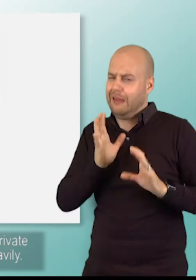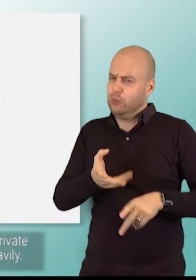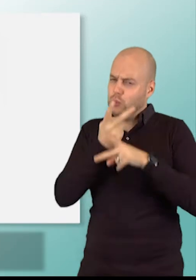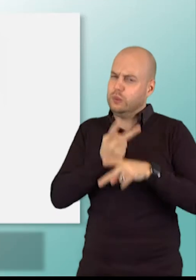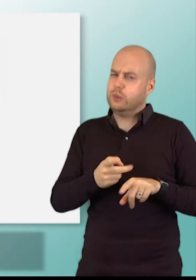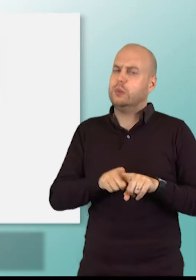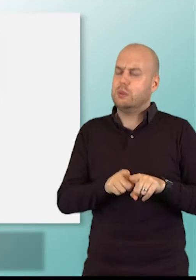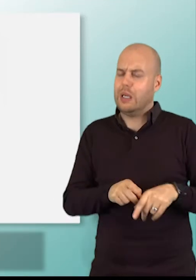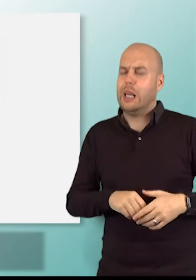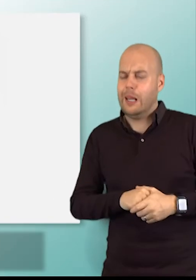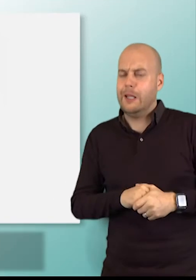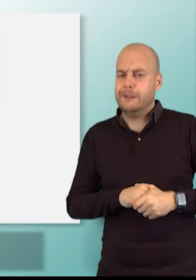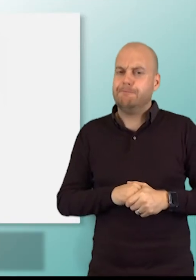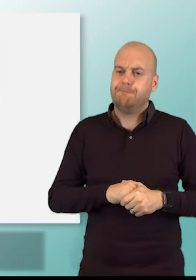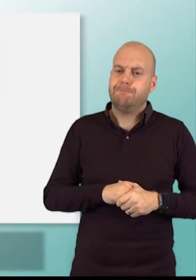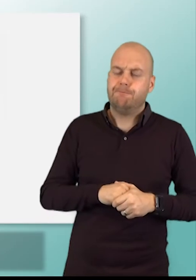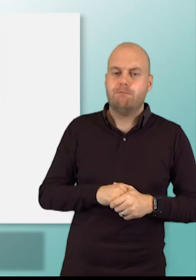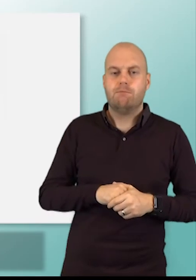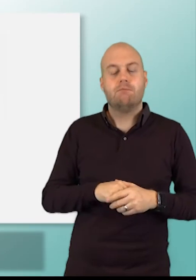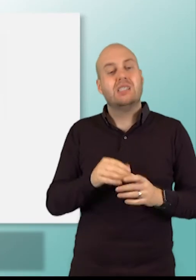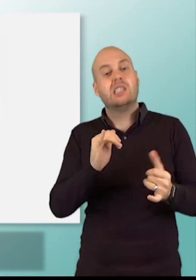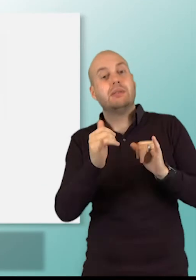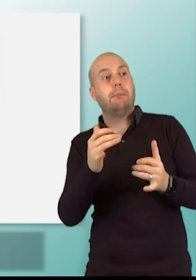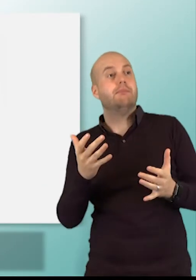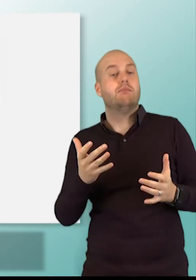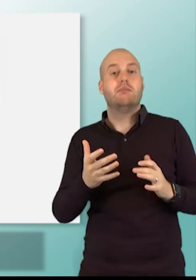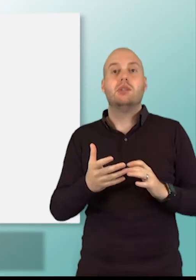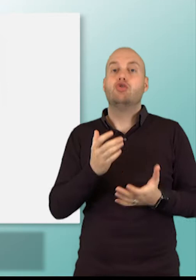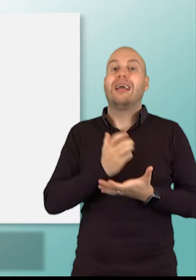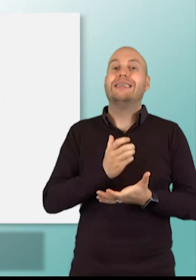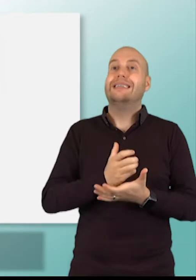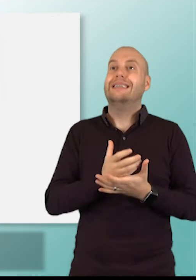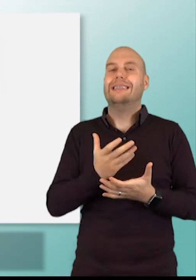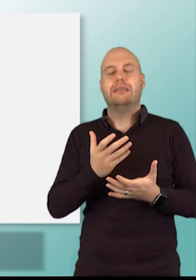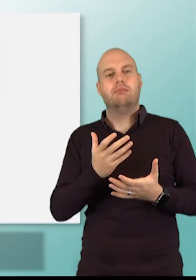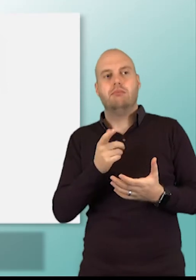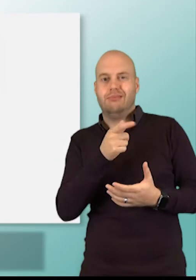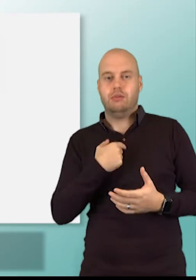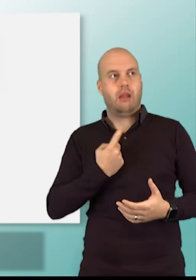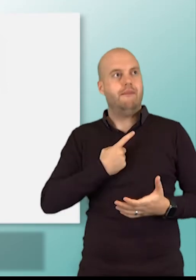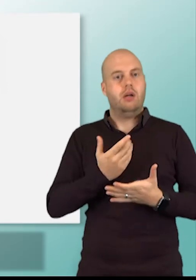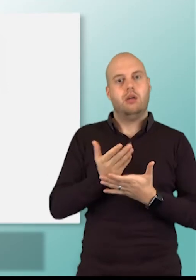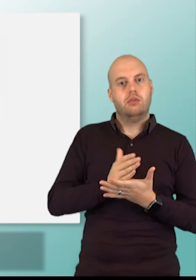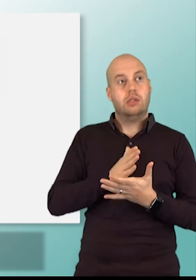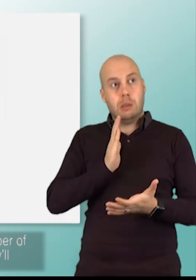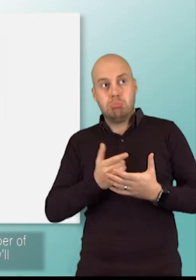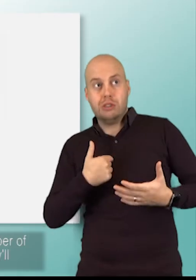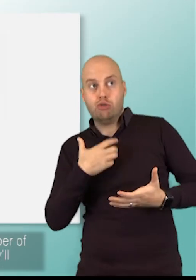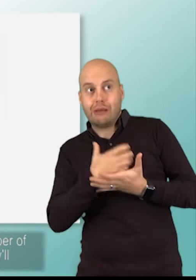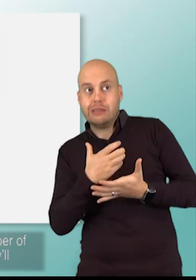heavily. Lack of clarity of the charity brand, so bodies at the margins of charitable status.